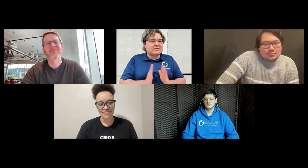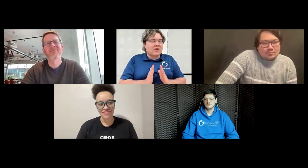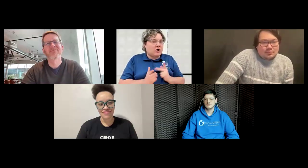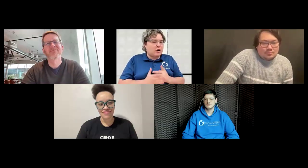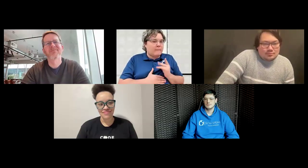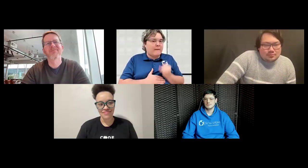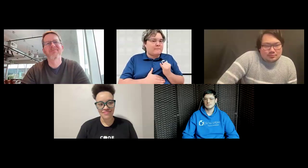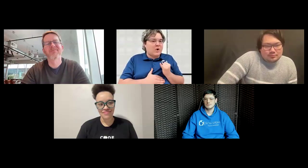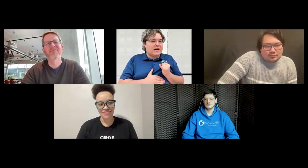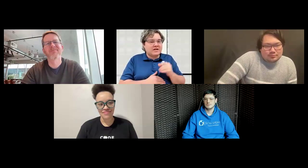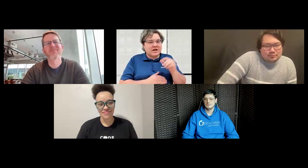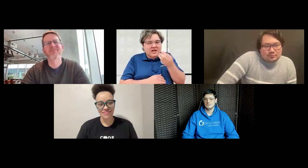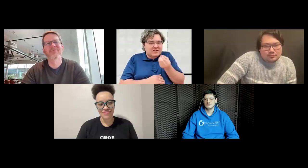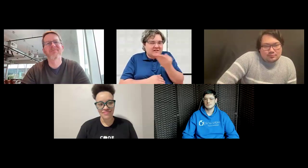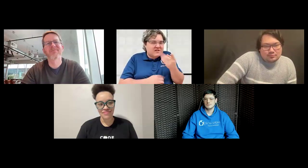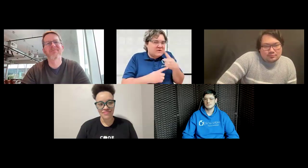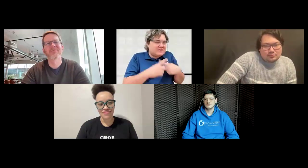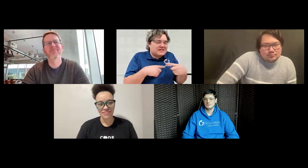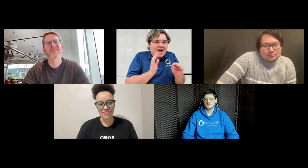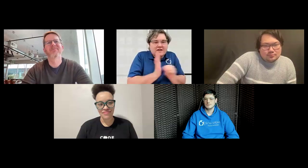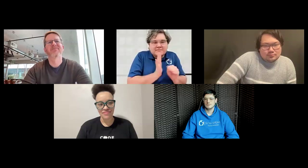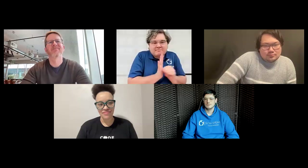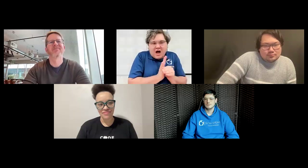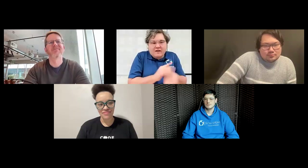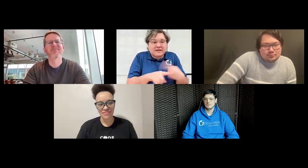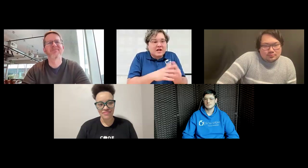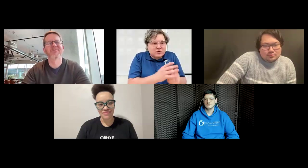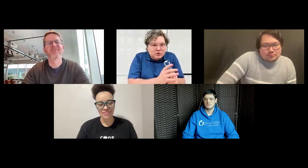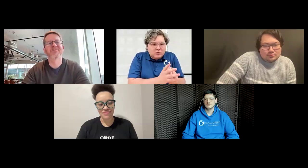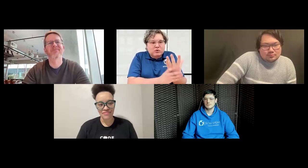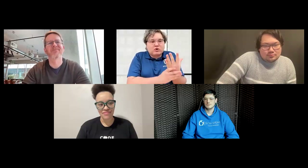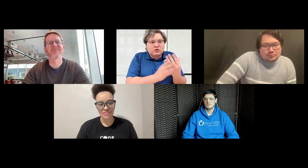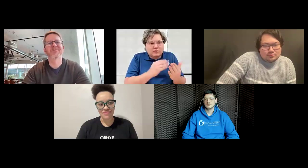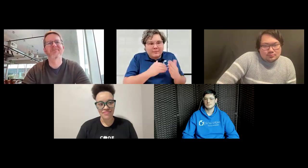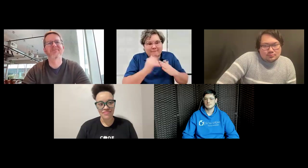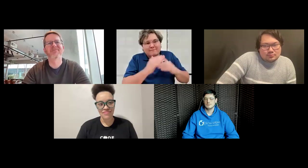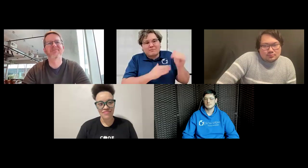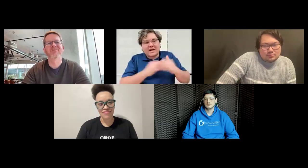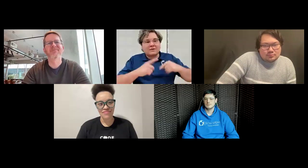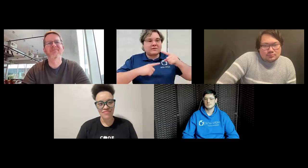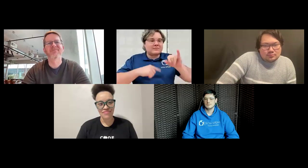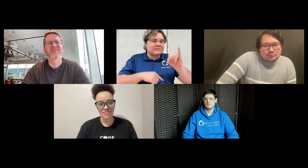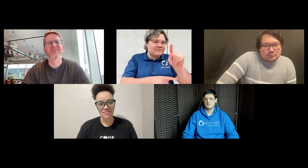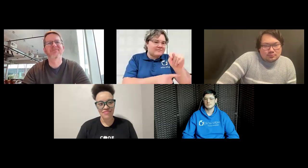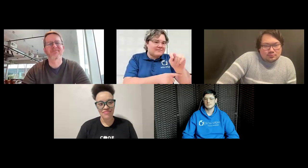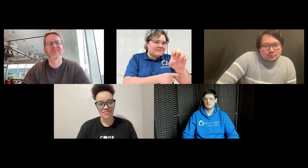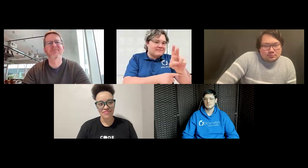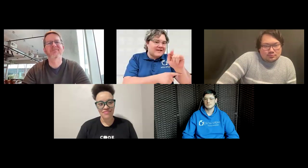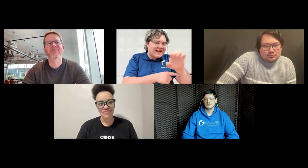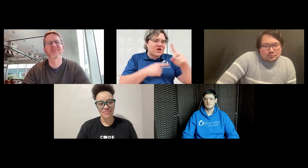of us, we had kind of a small startup project. We had a few signs that we modeled, and then it started to grow